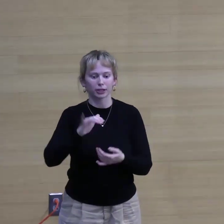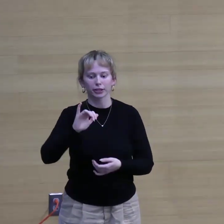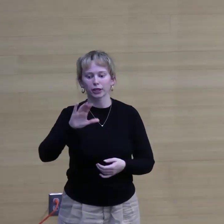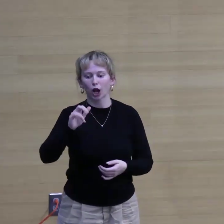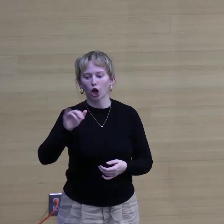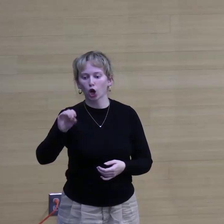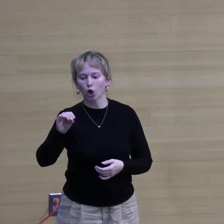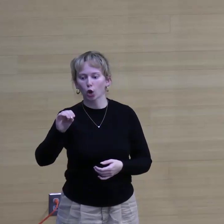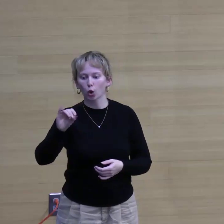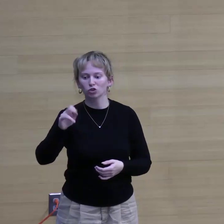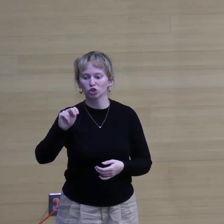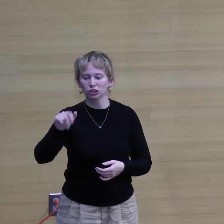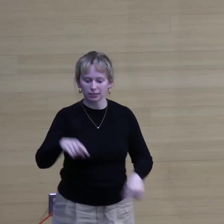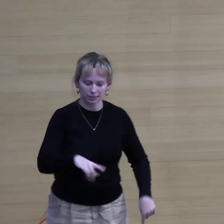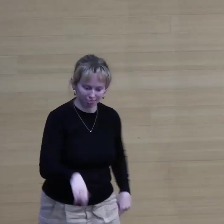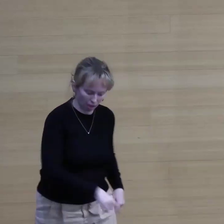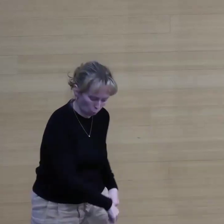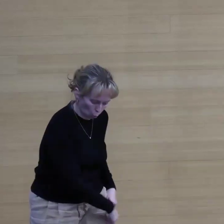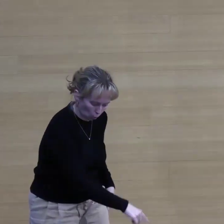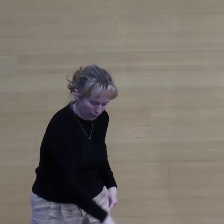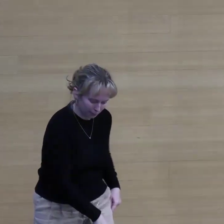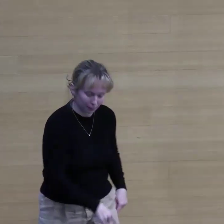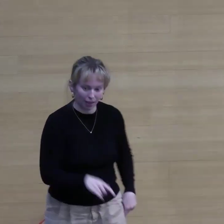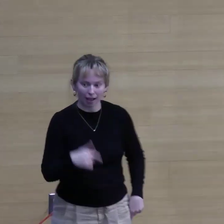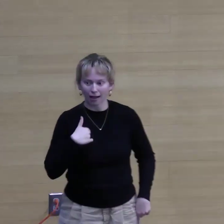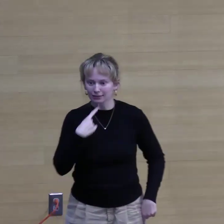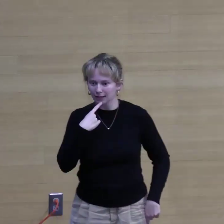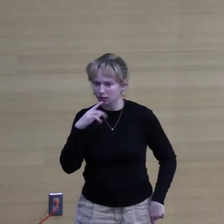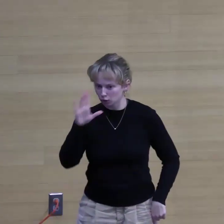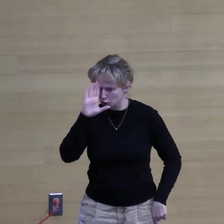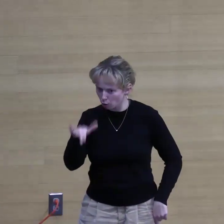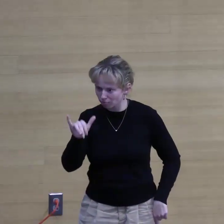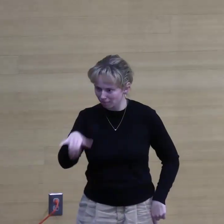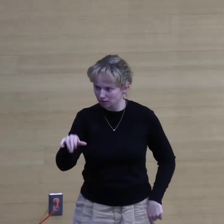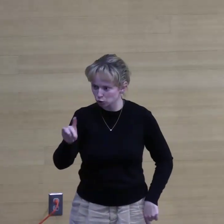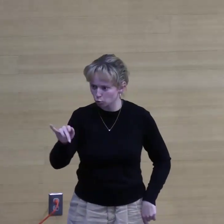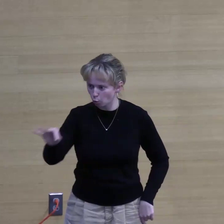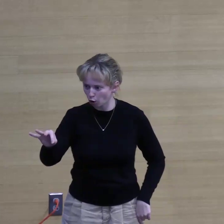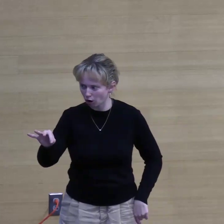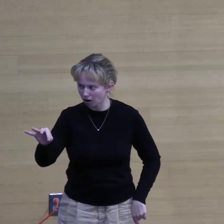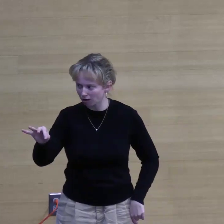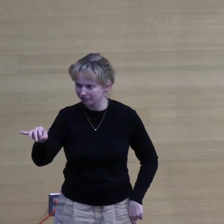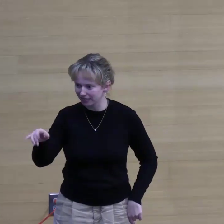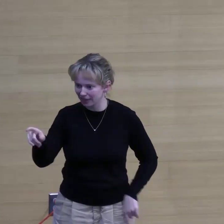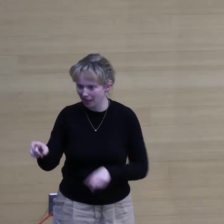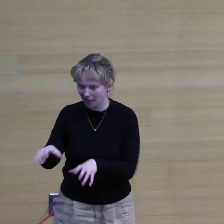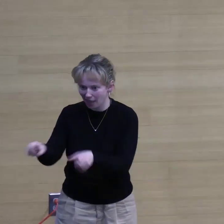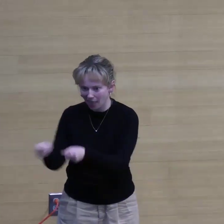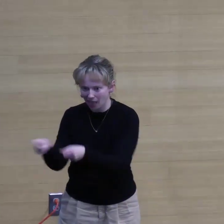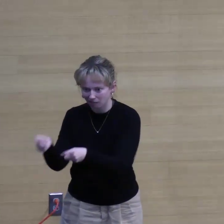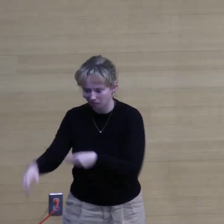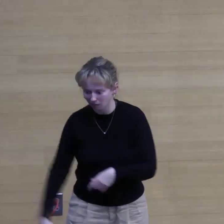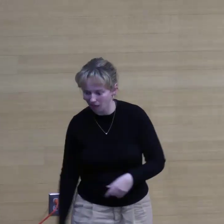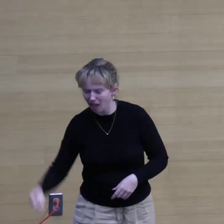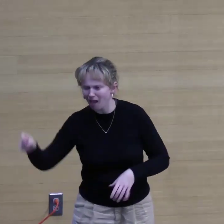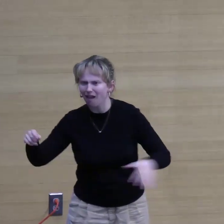were in and they'd have like the big carpenter loop. And I used to say that those were dwarf handles. So if I needed them to do something, I would like grab them by the dwarf handle and be like, I need